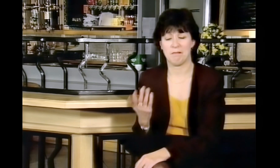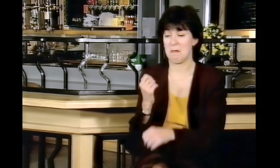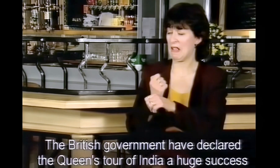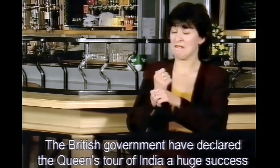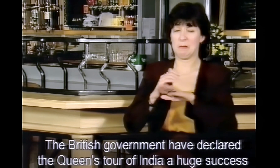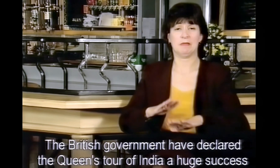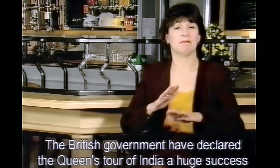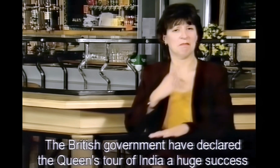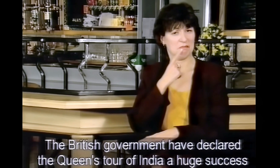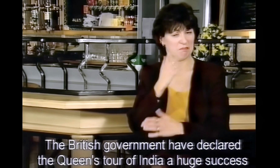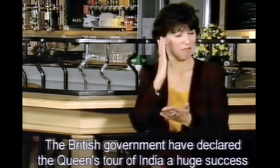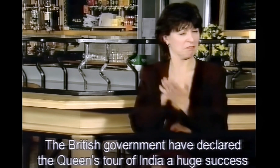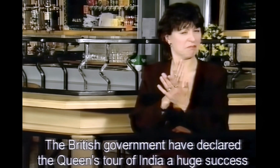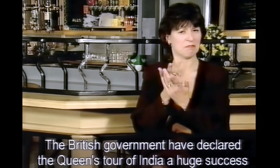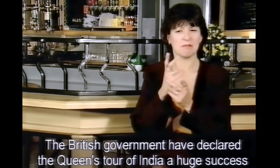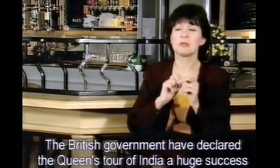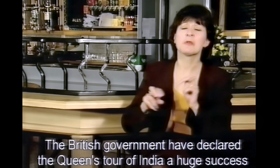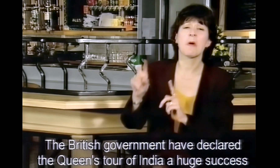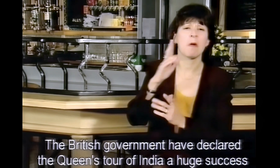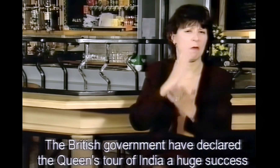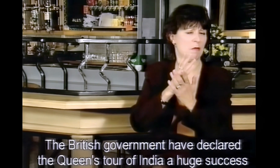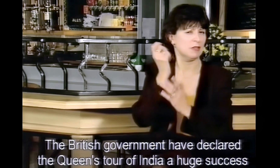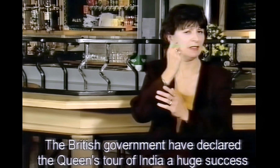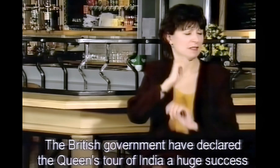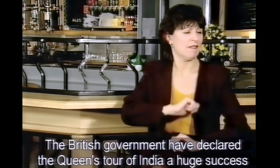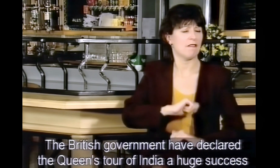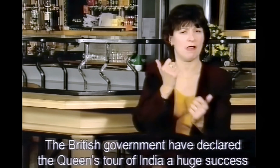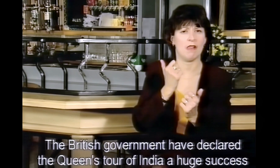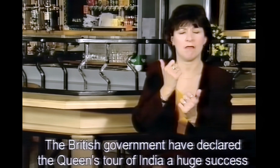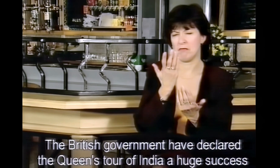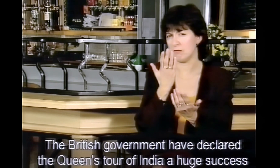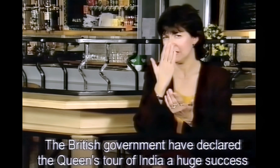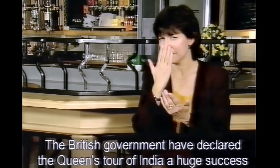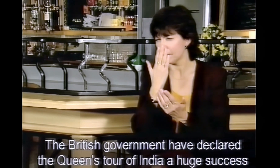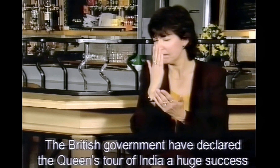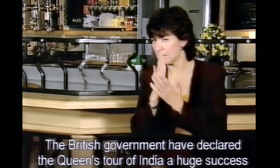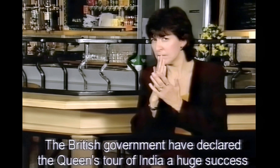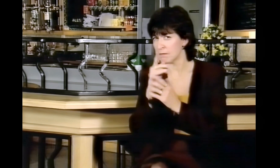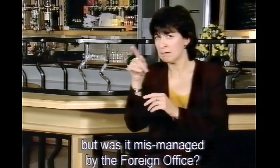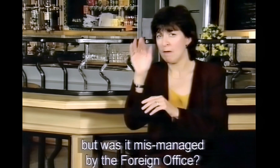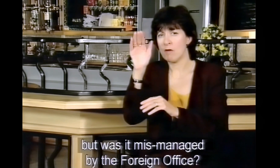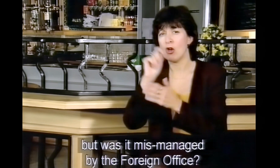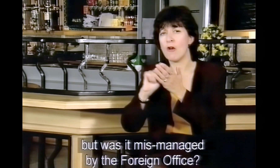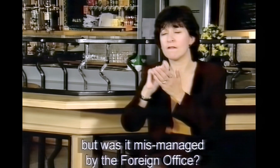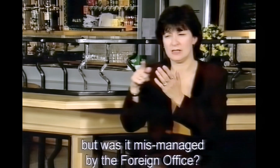The British government have declared the Queen's tour of India a huge success. But was it mismanaged by the Foreign